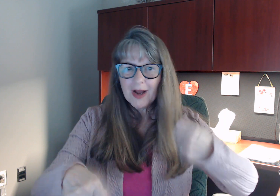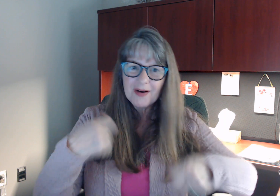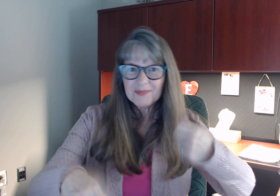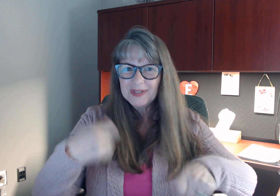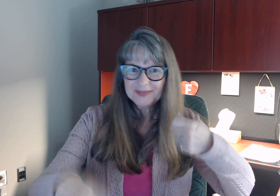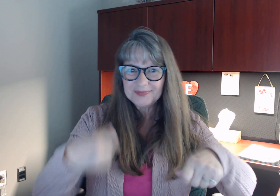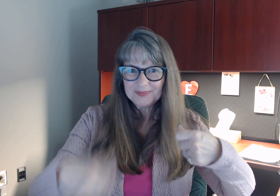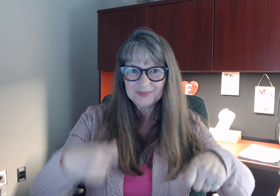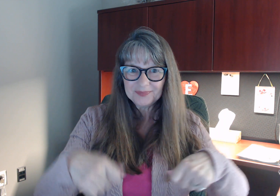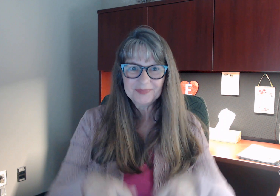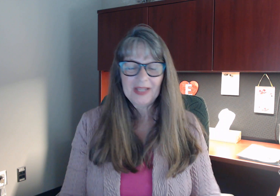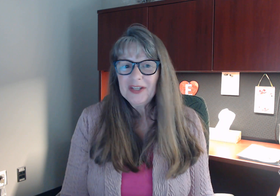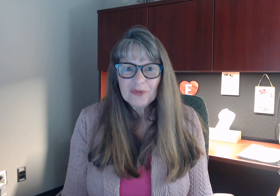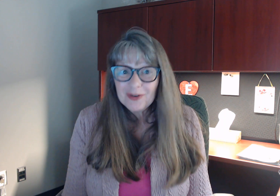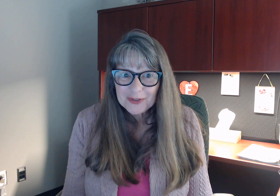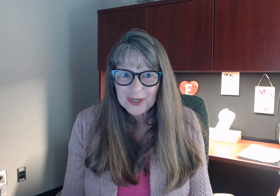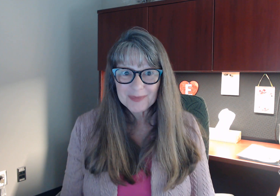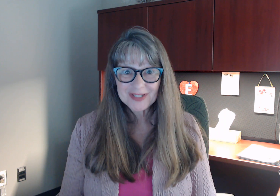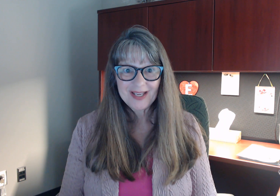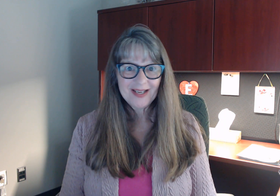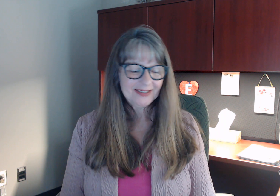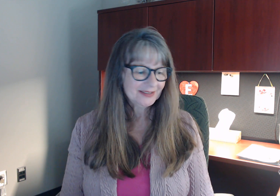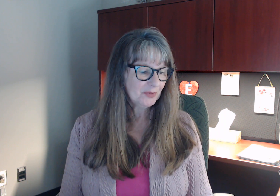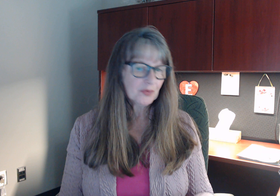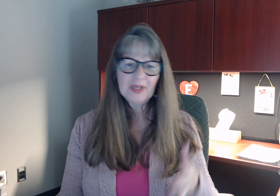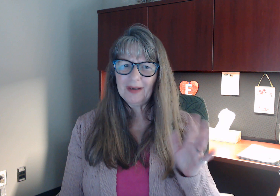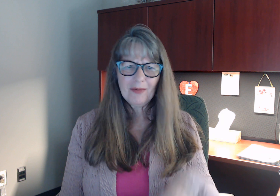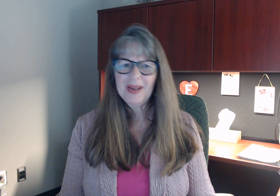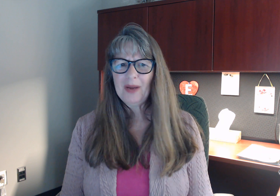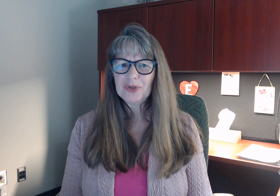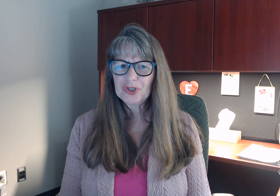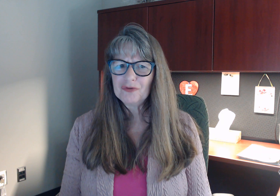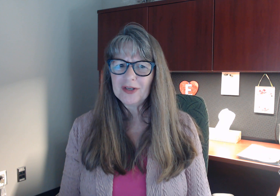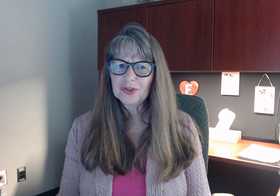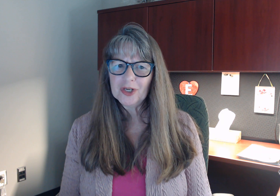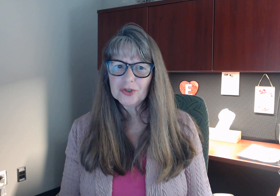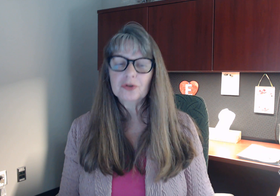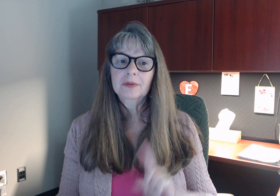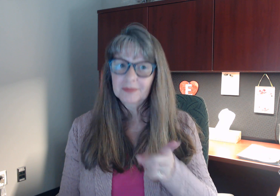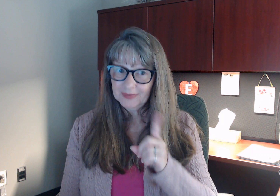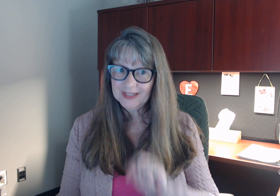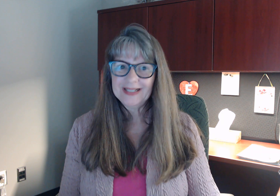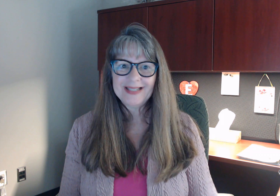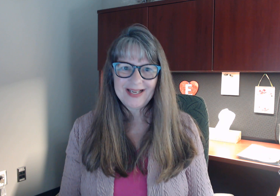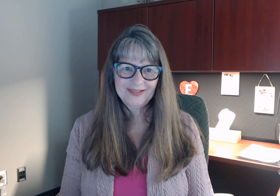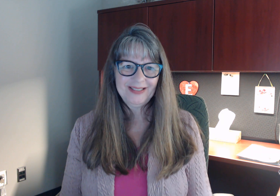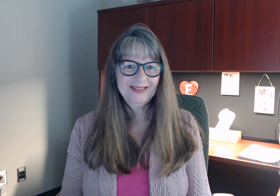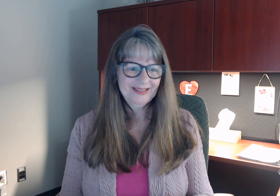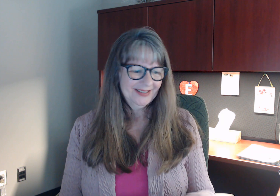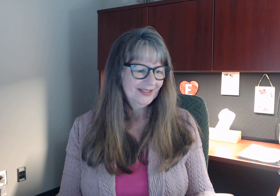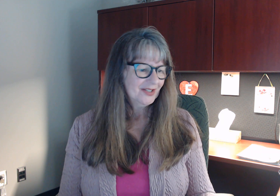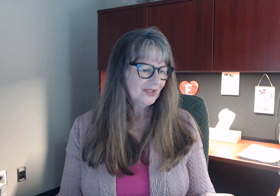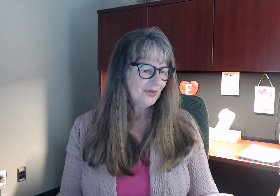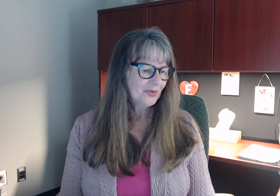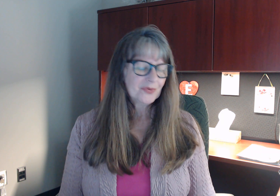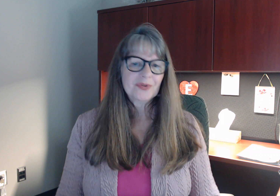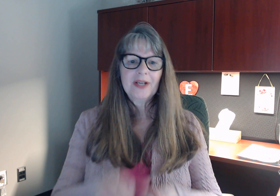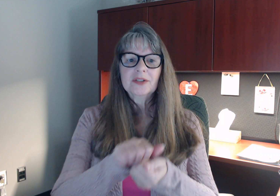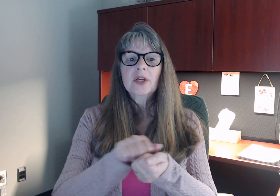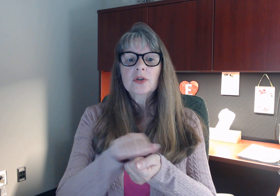drum, and these are all legitimate signs. I mean, you're thinking, oh man, I would just do that to gesture. Exactly. So those are signs.